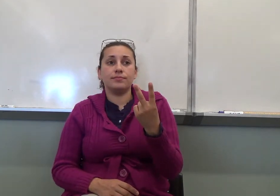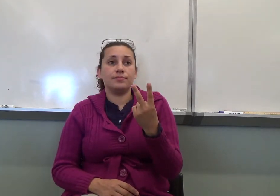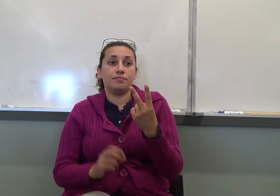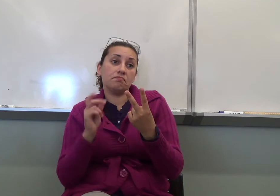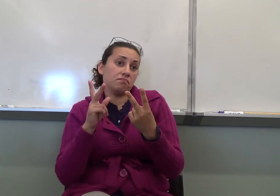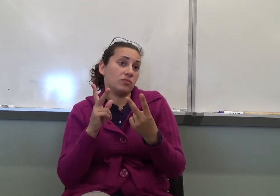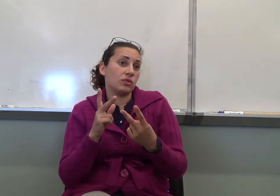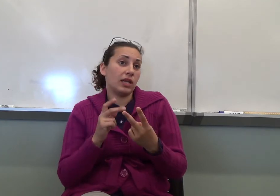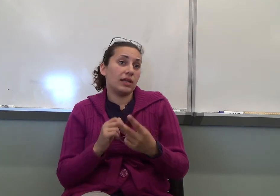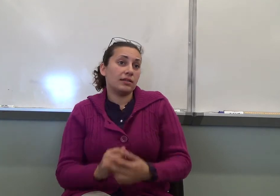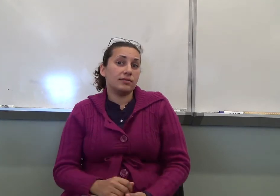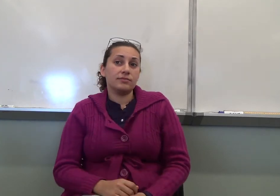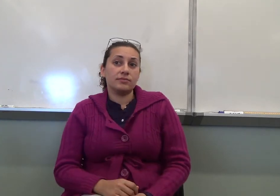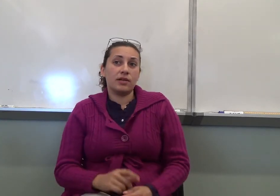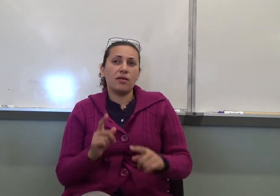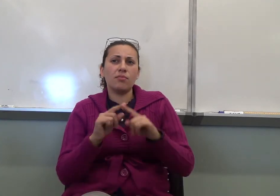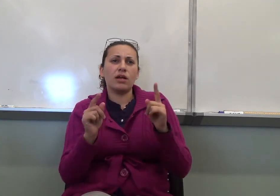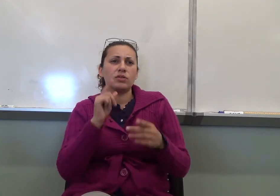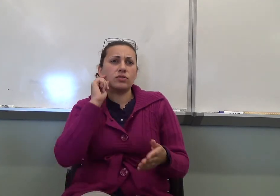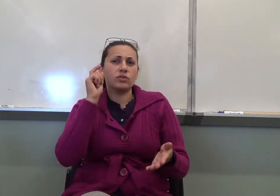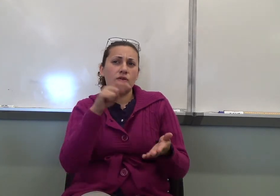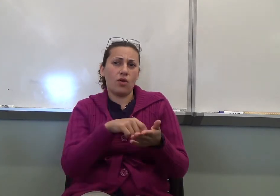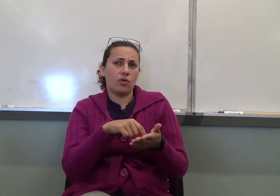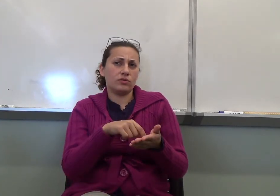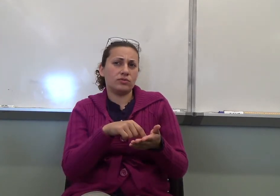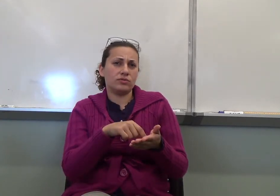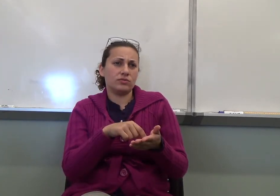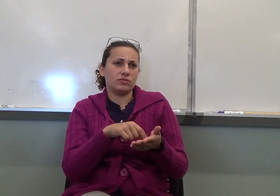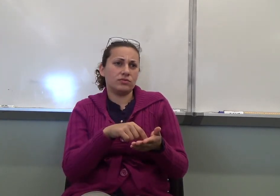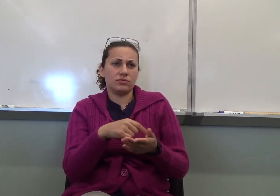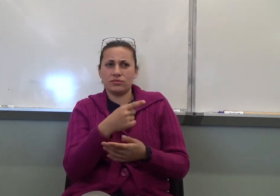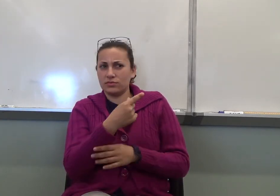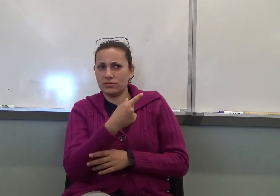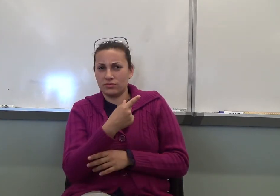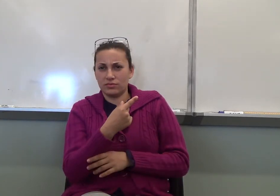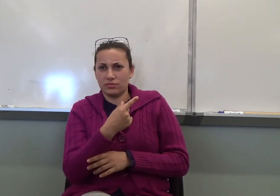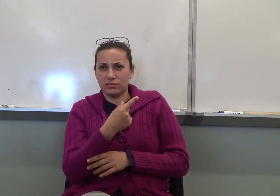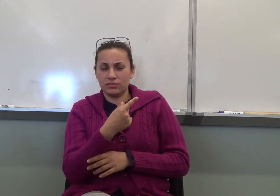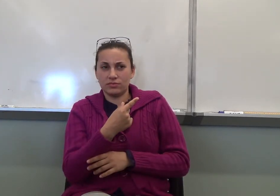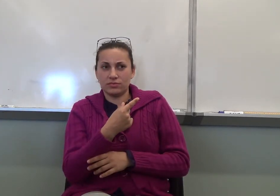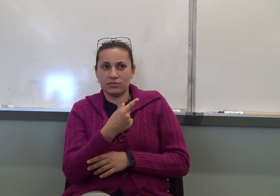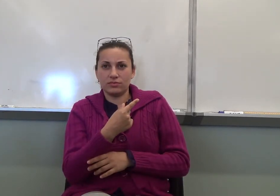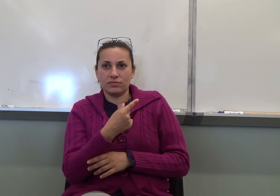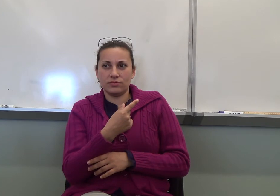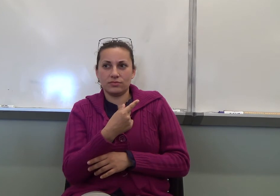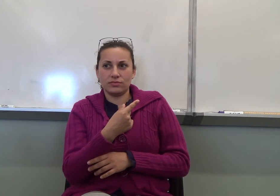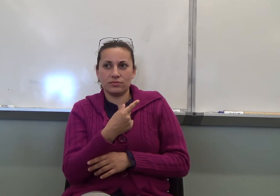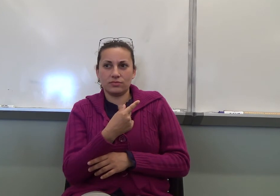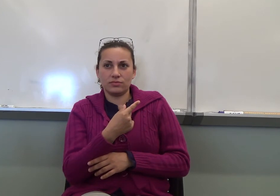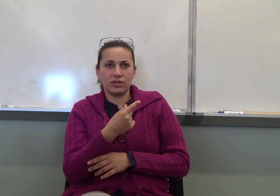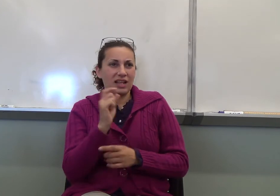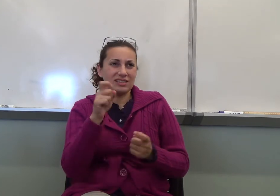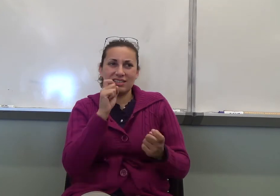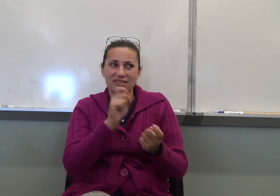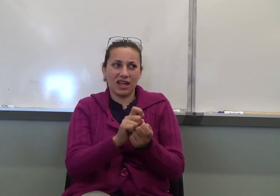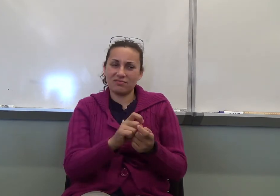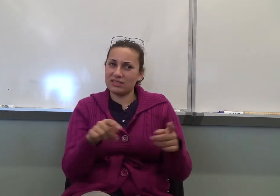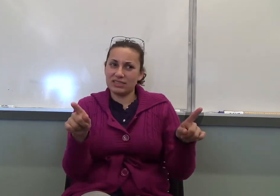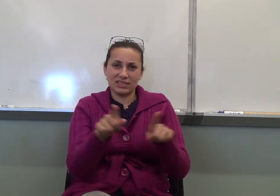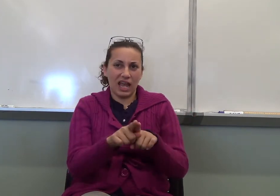Okay, but notice what we just did is exactly what we would do if we were doing an